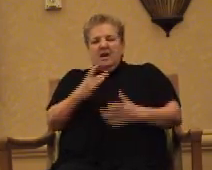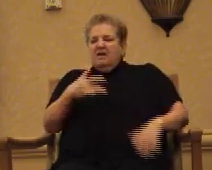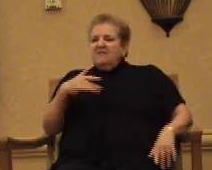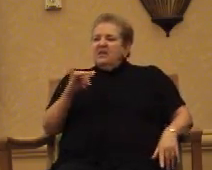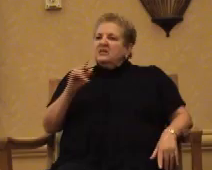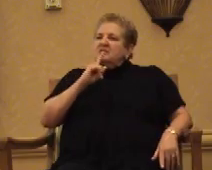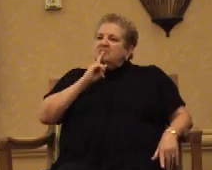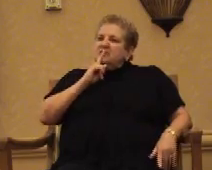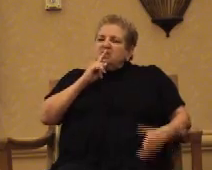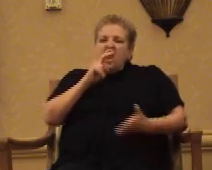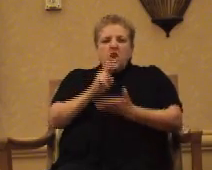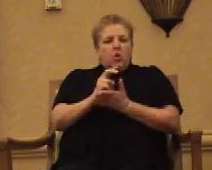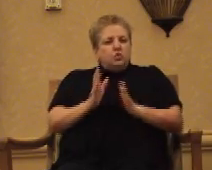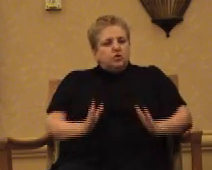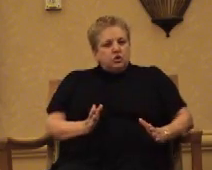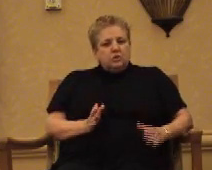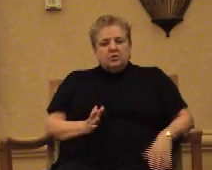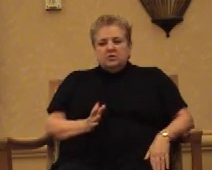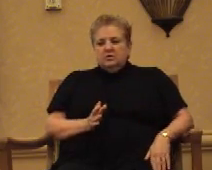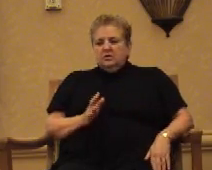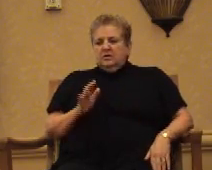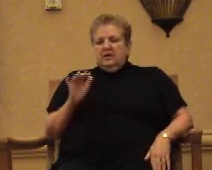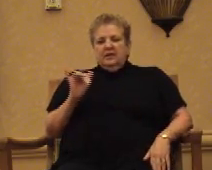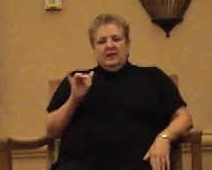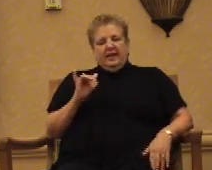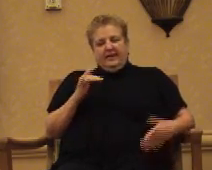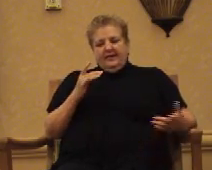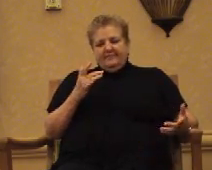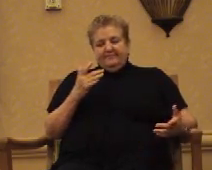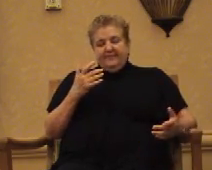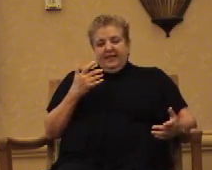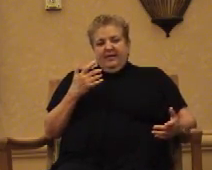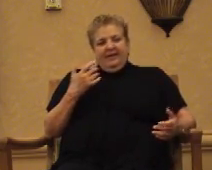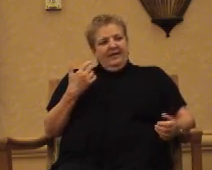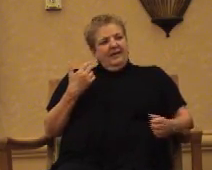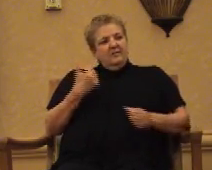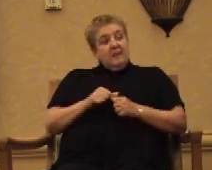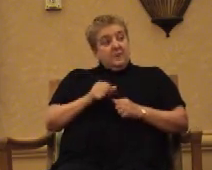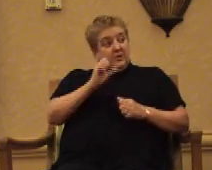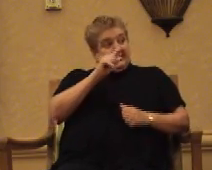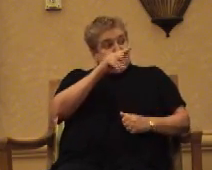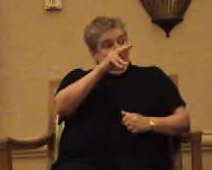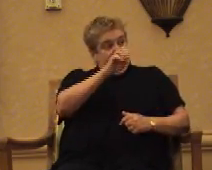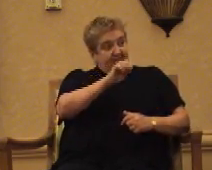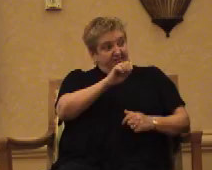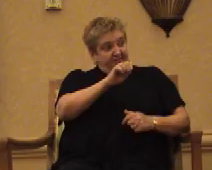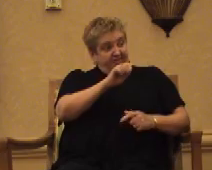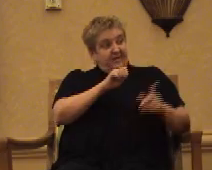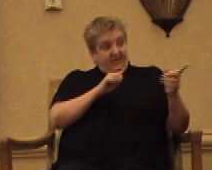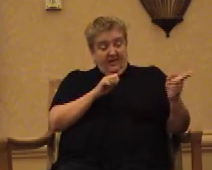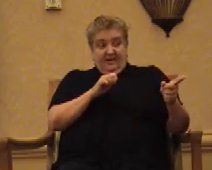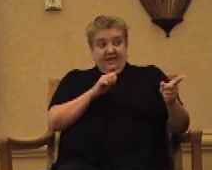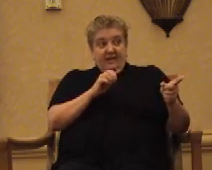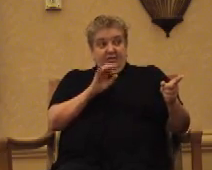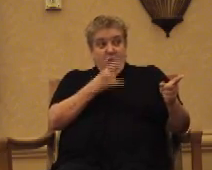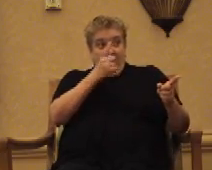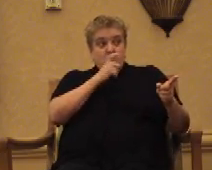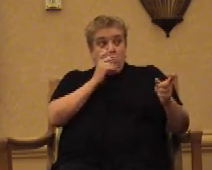like the family letter that's going to go out and say, remember Steve, the one who was going to be a lawyer? Well, we have better news. He's not going to be a lawyer, he's an